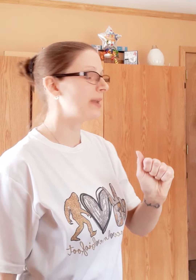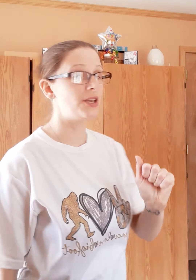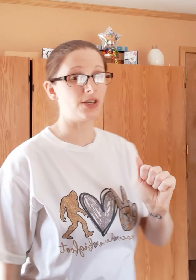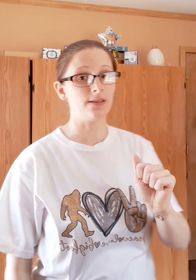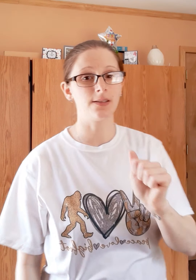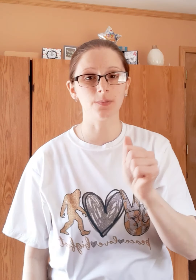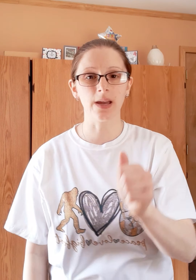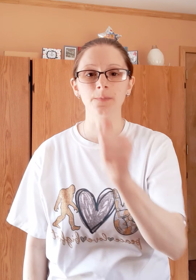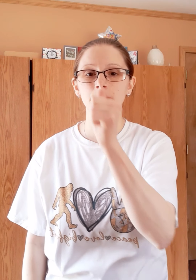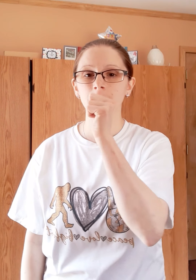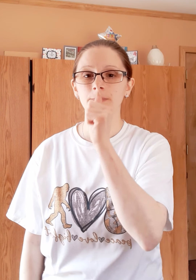patience, right?